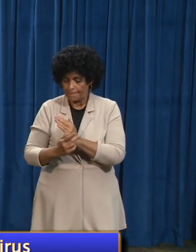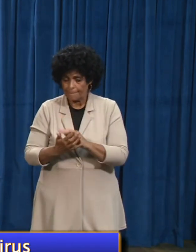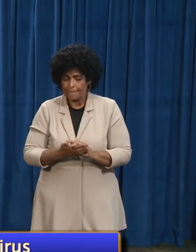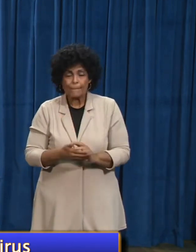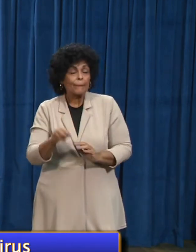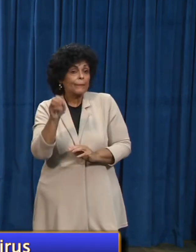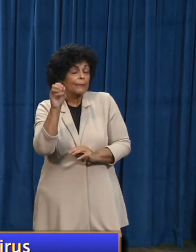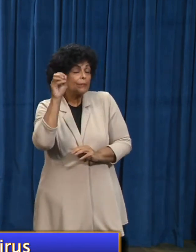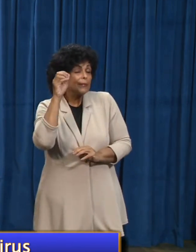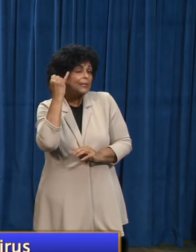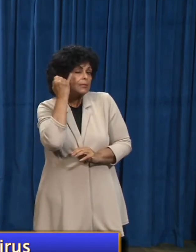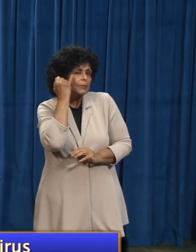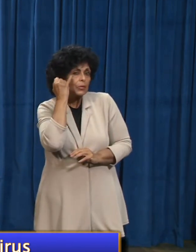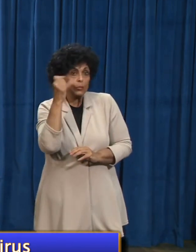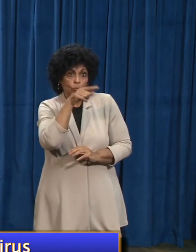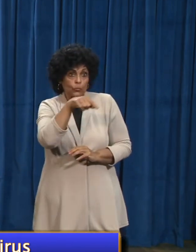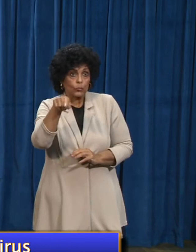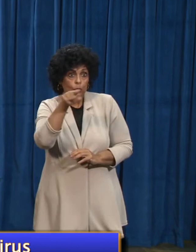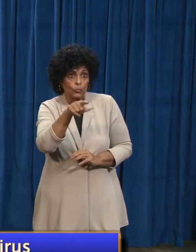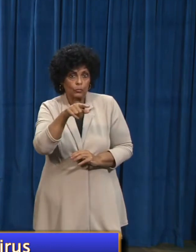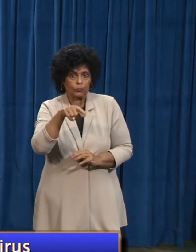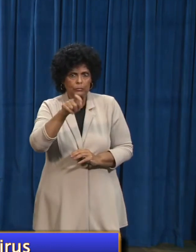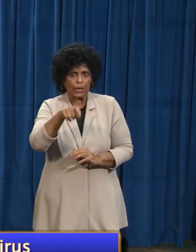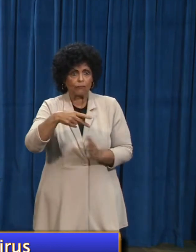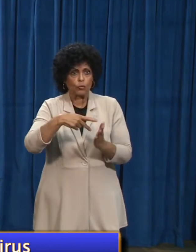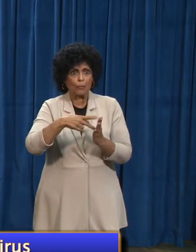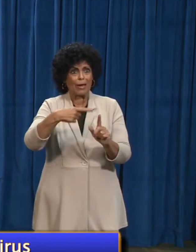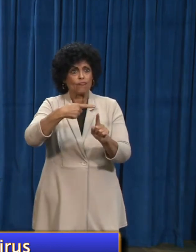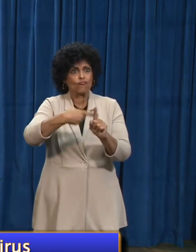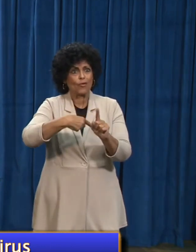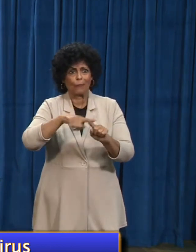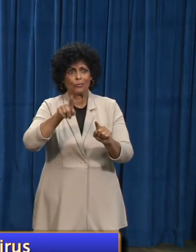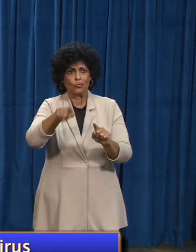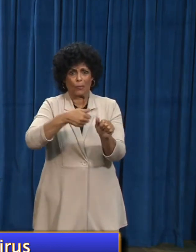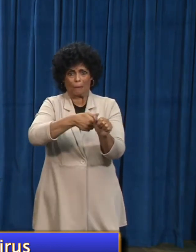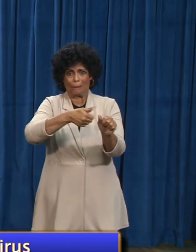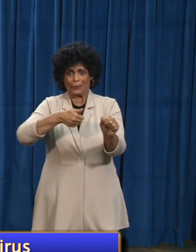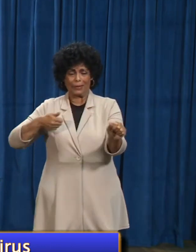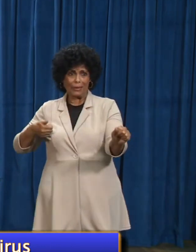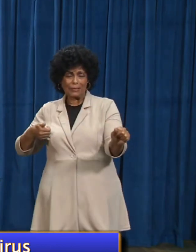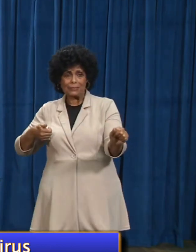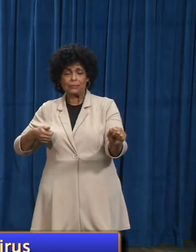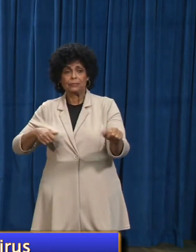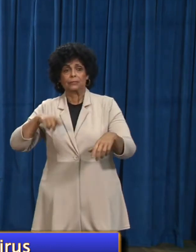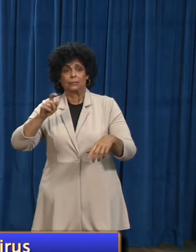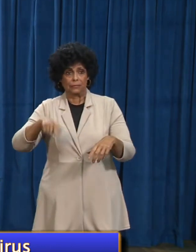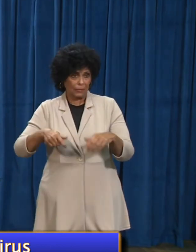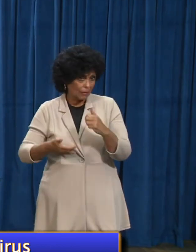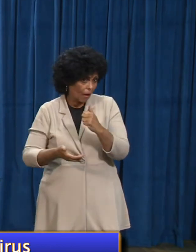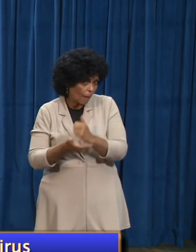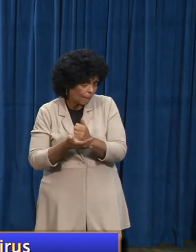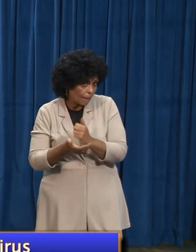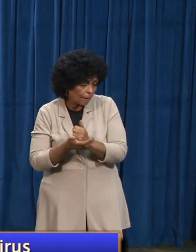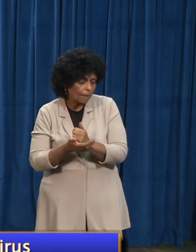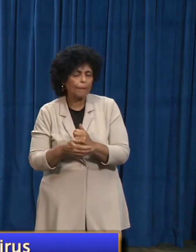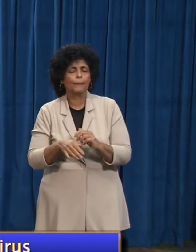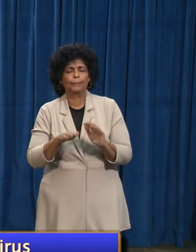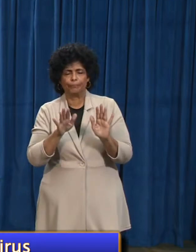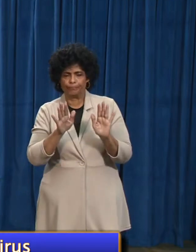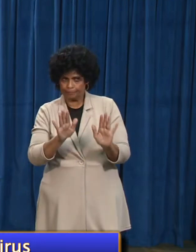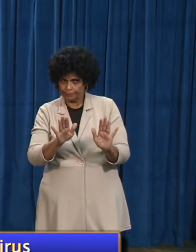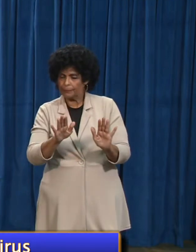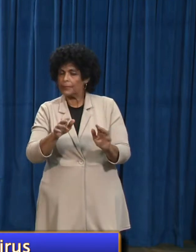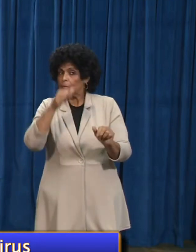If you are behind on your rent and you need assistance, I want to remind you that our emergency rental